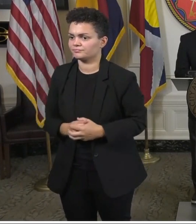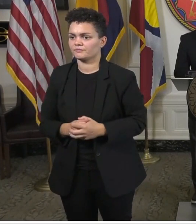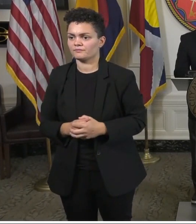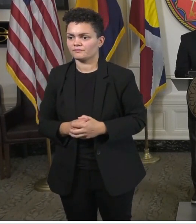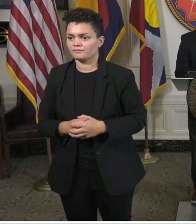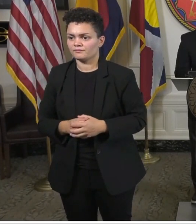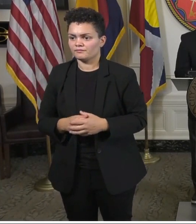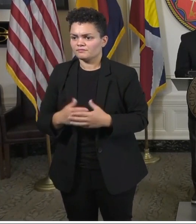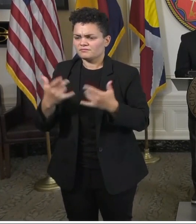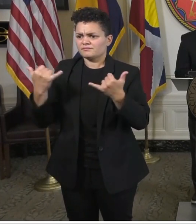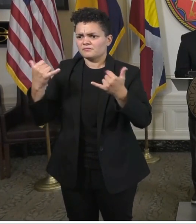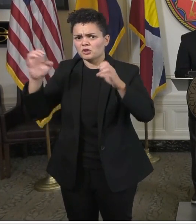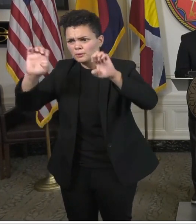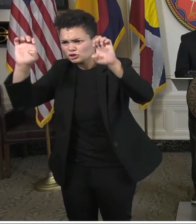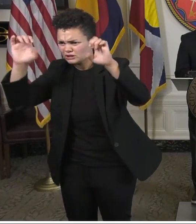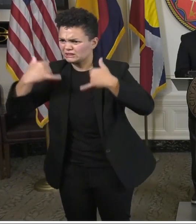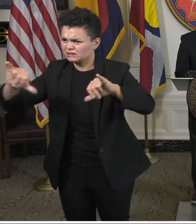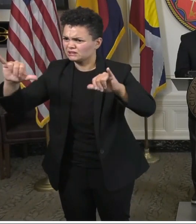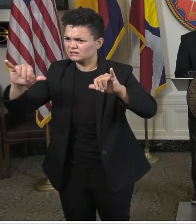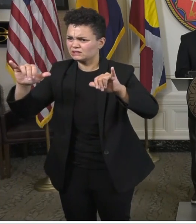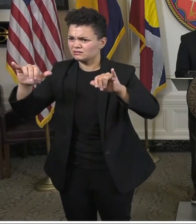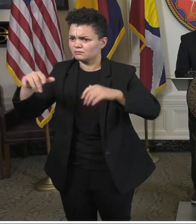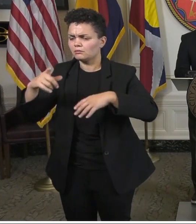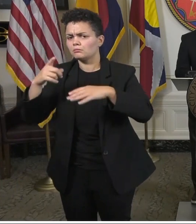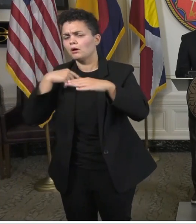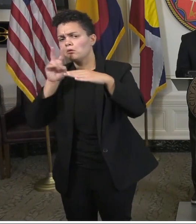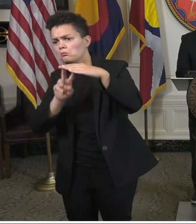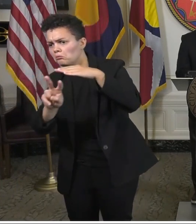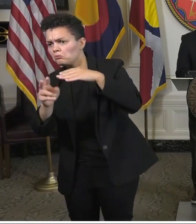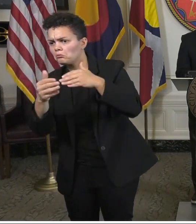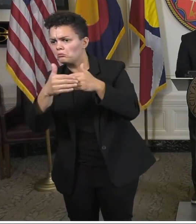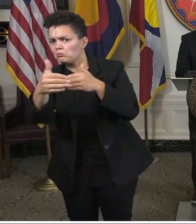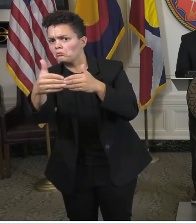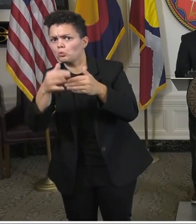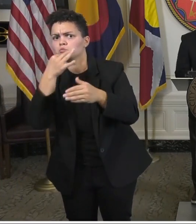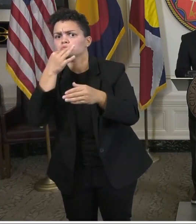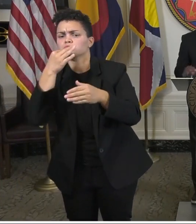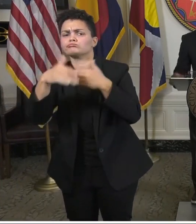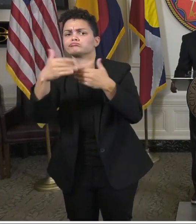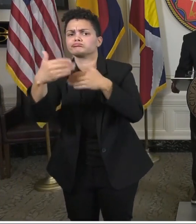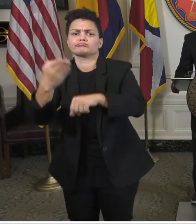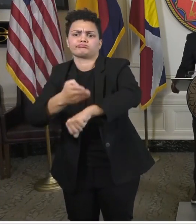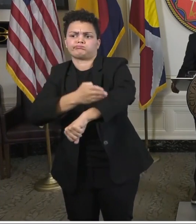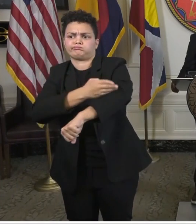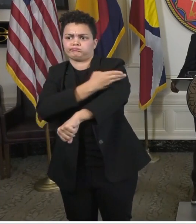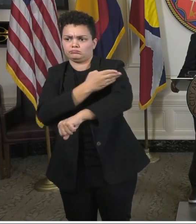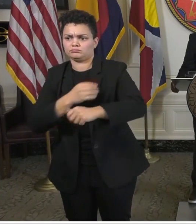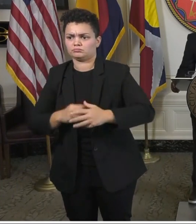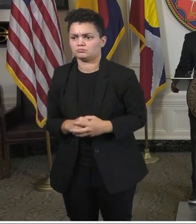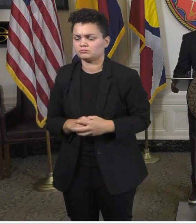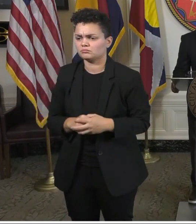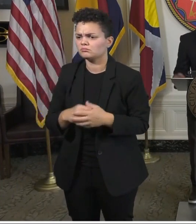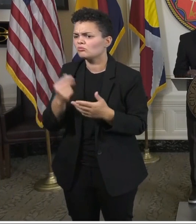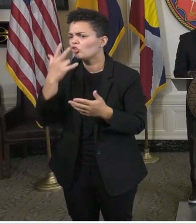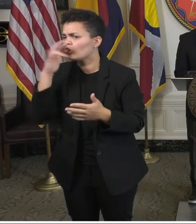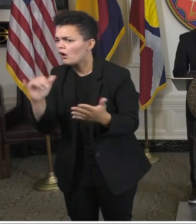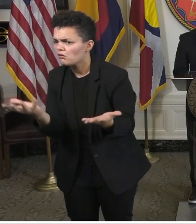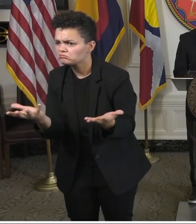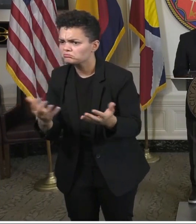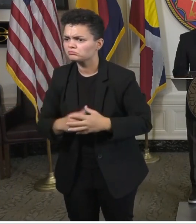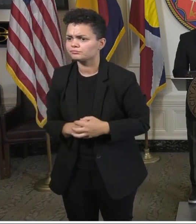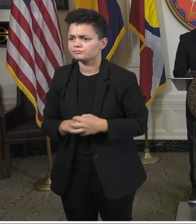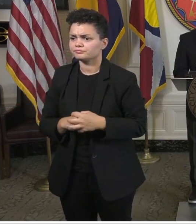long-term recovery. And that planning has been focused on support for our workers, businesses, and workplace safety, addressing